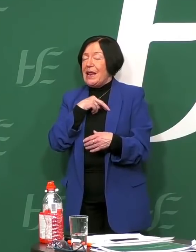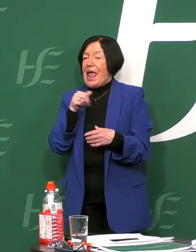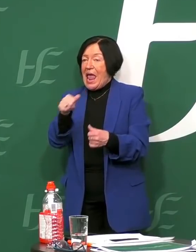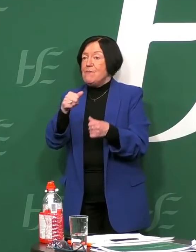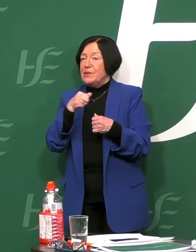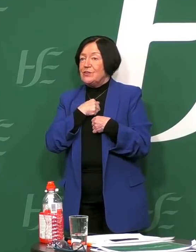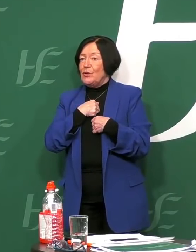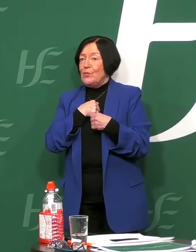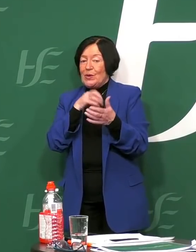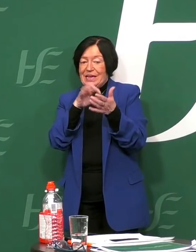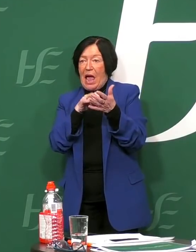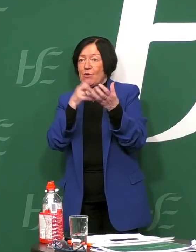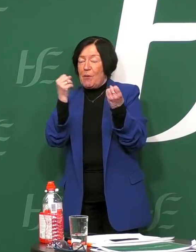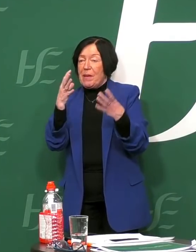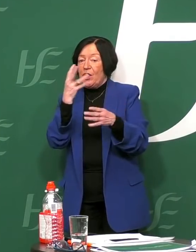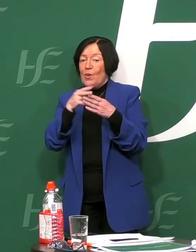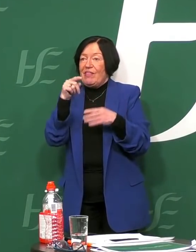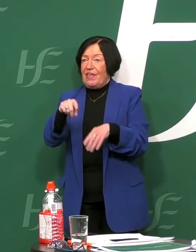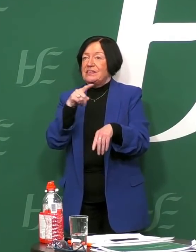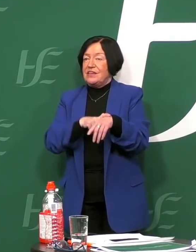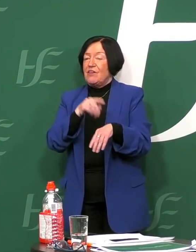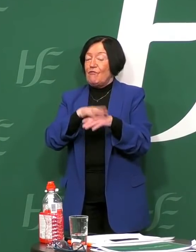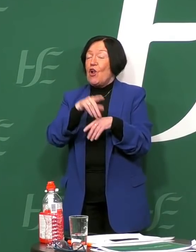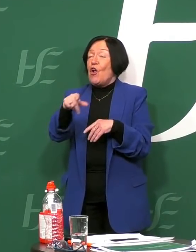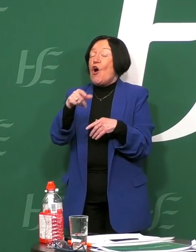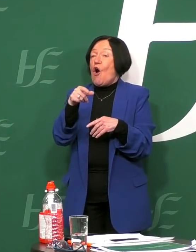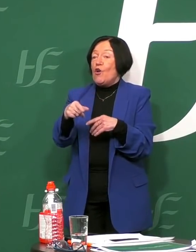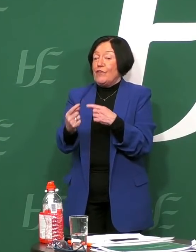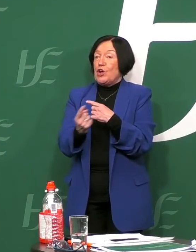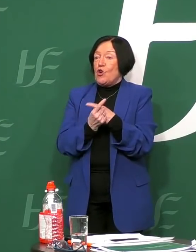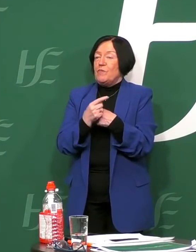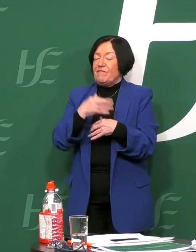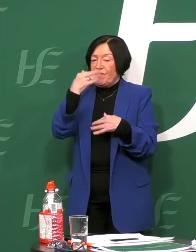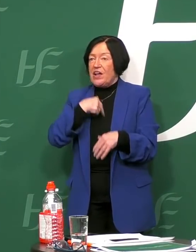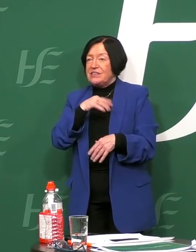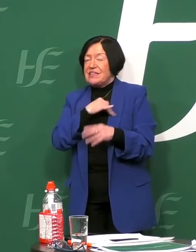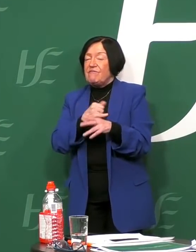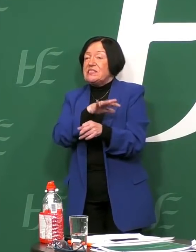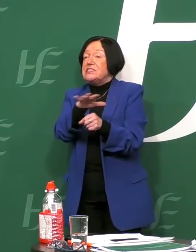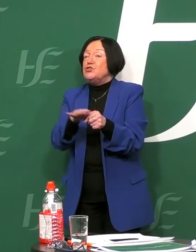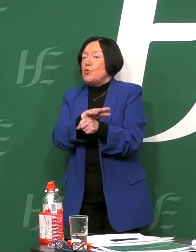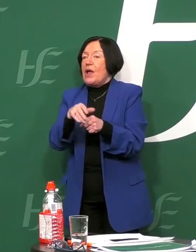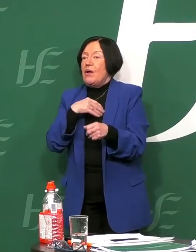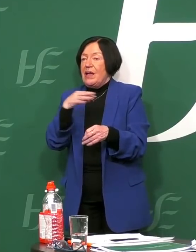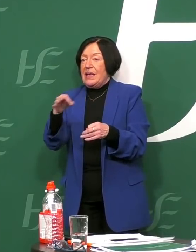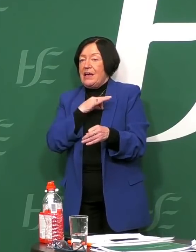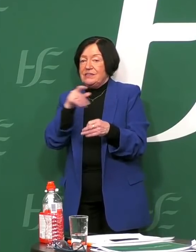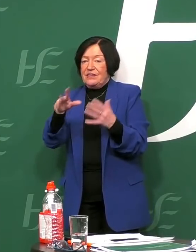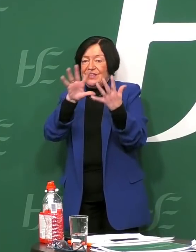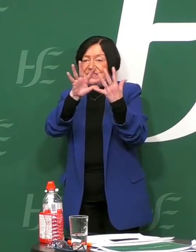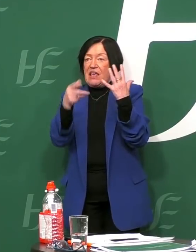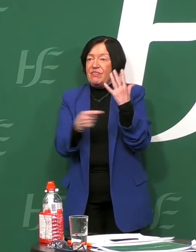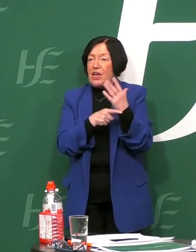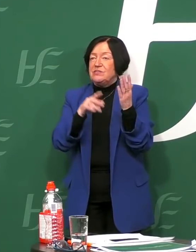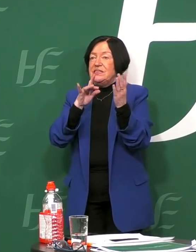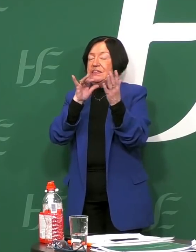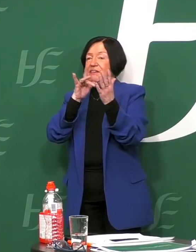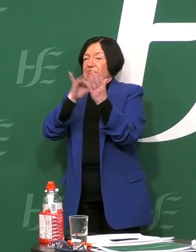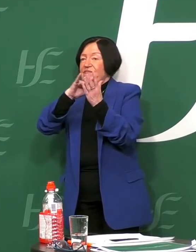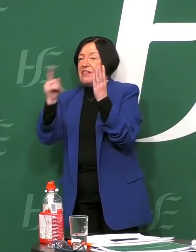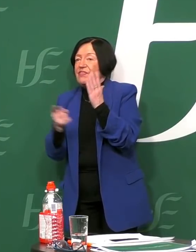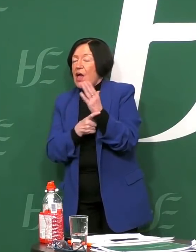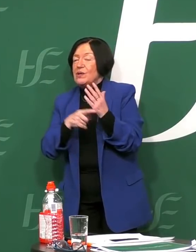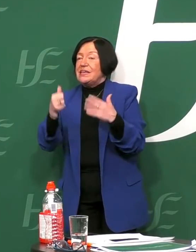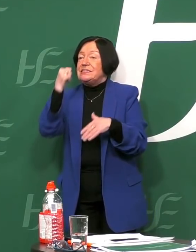be able to count those cases when that time comes for us, or if it comes for us, if we find ourselves in a situation where we're getting to the 10,000, 15,000 cases a